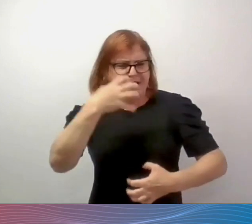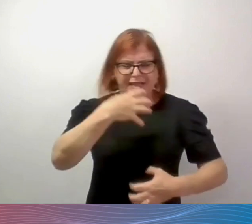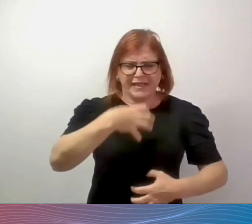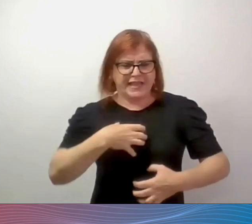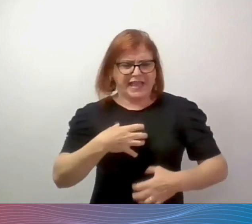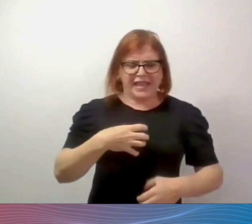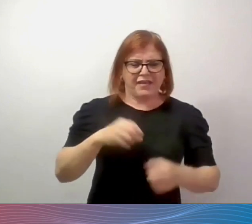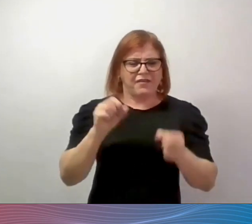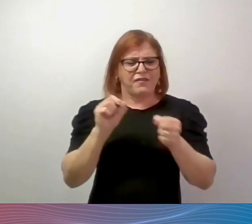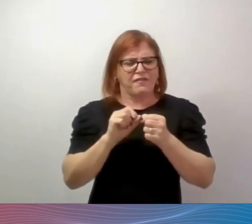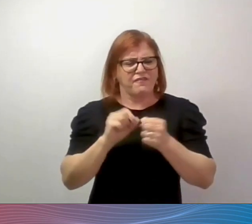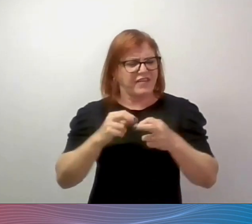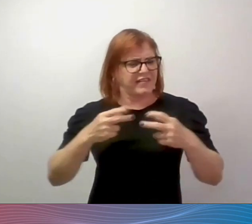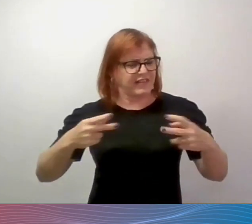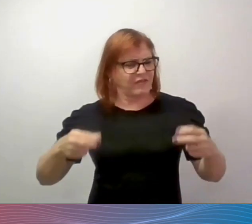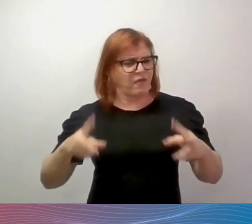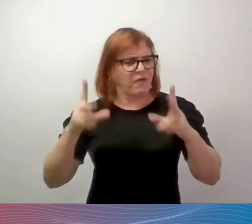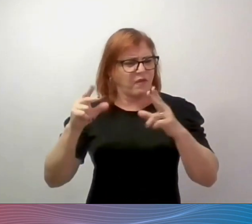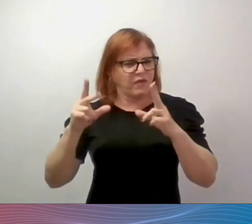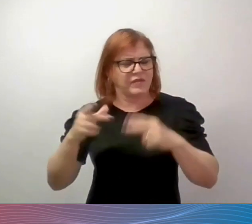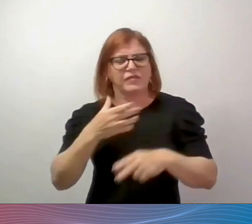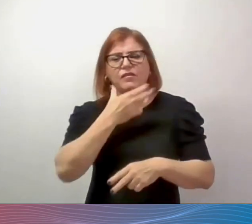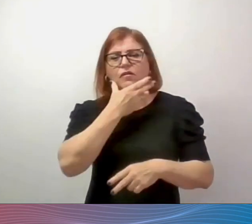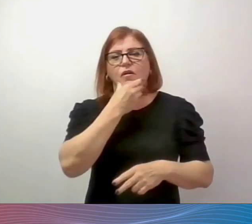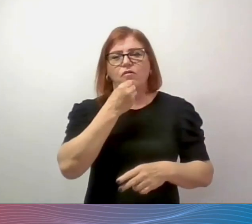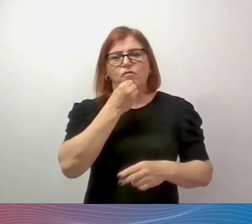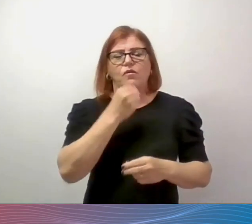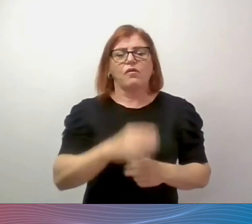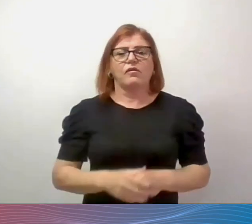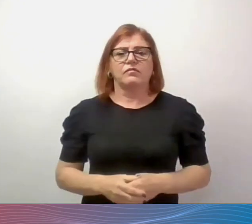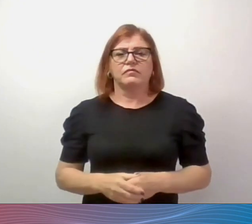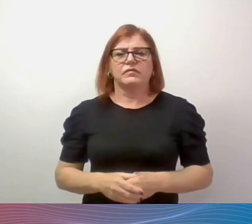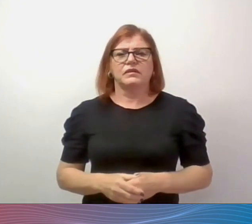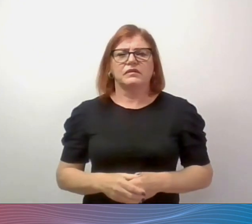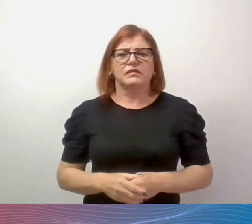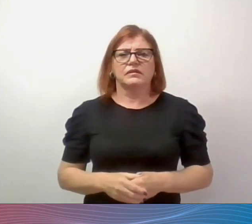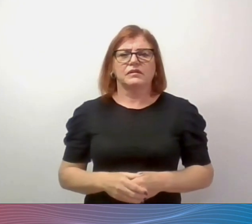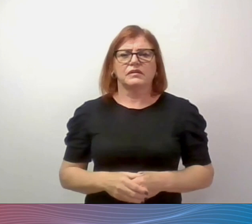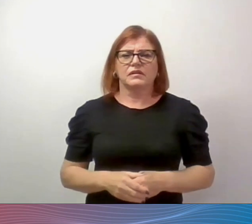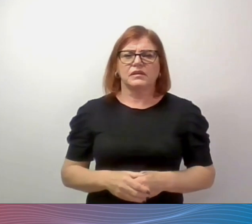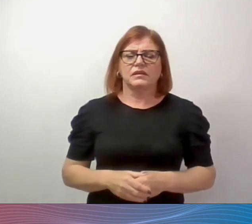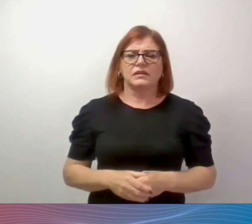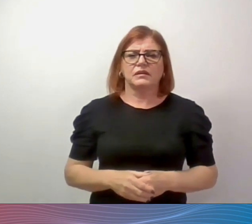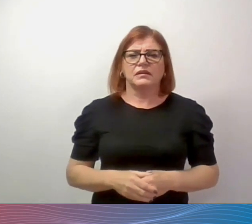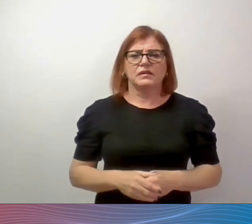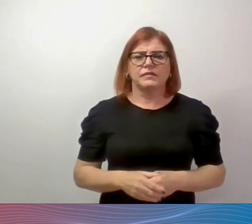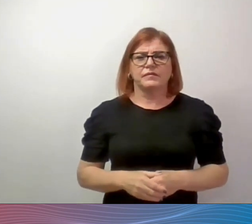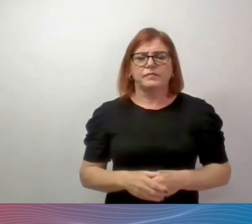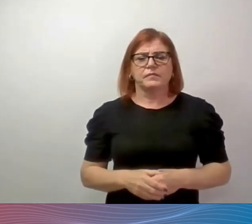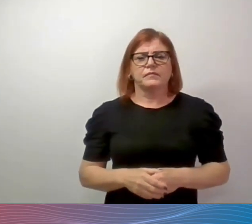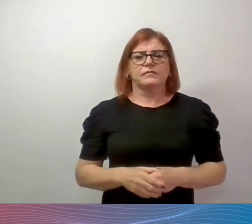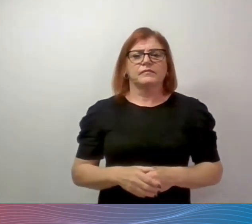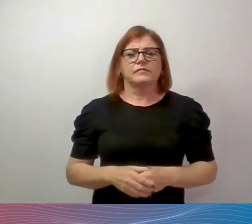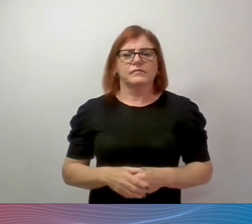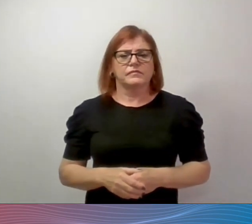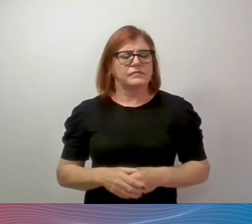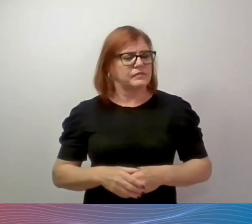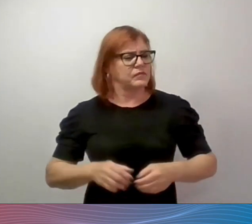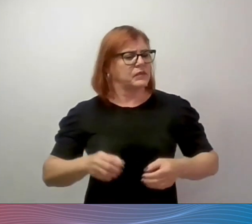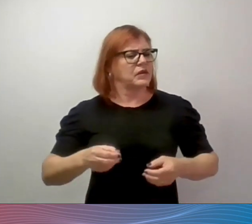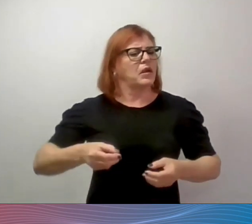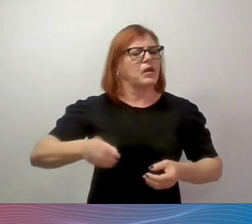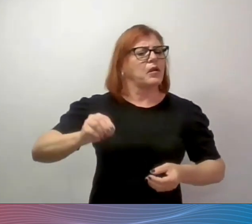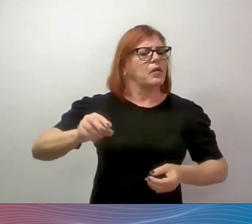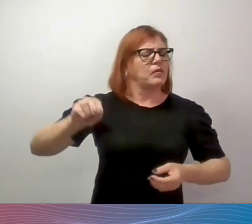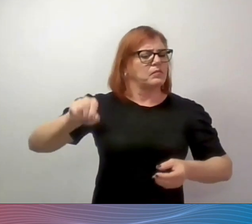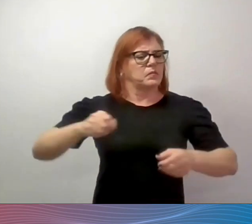with monkey trying to imitate men, eating like a man. Senta com garfo e faca, corta bife, né, e